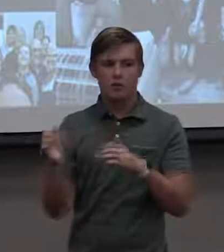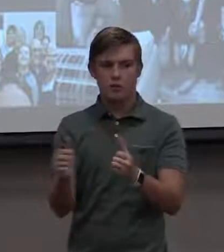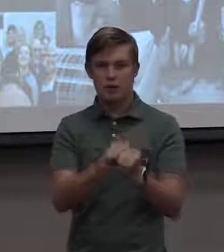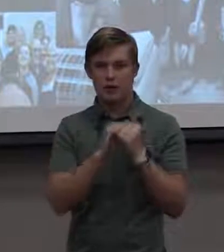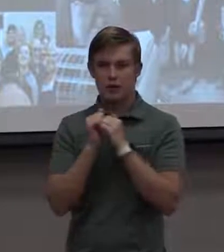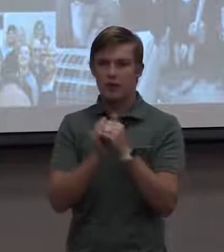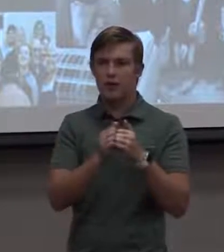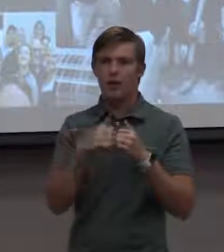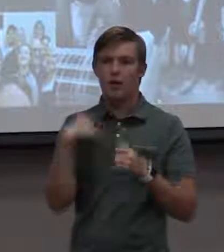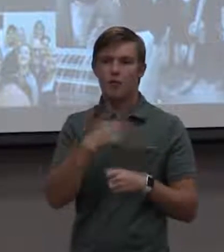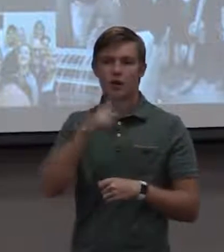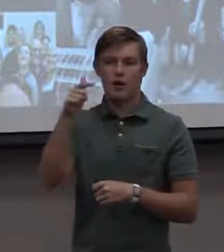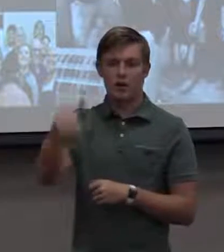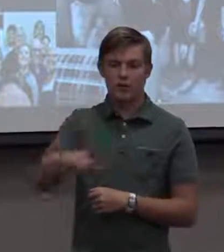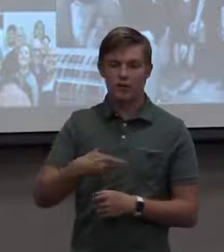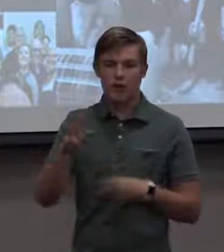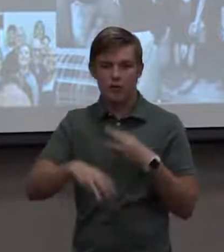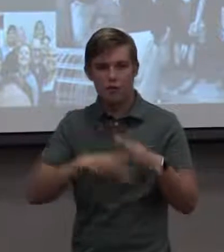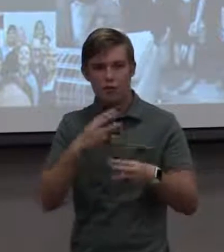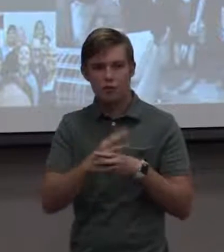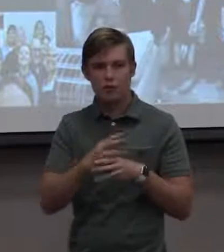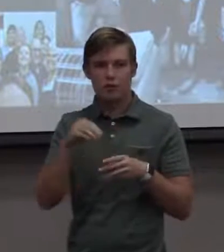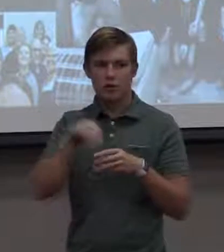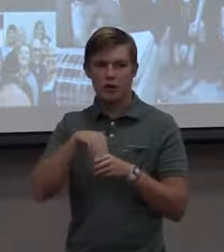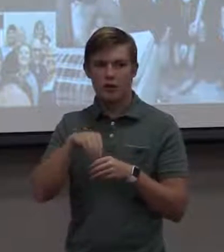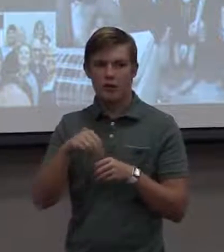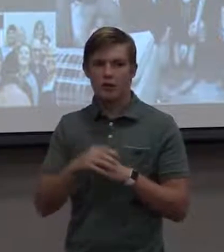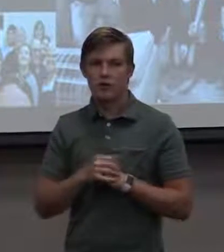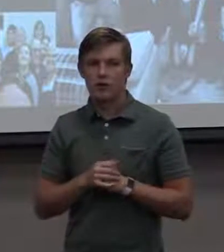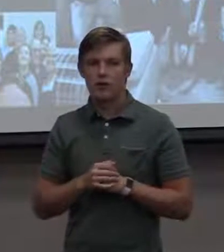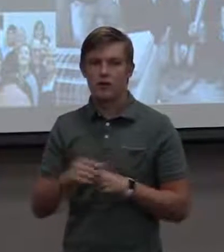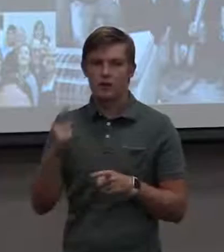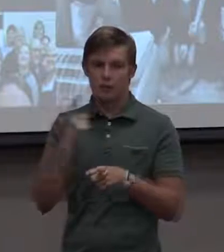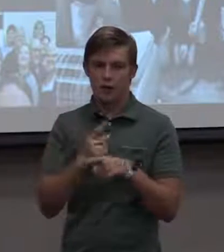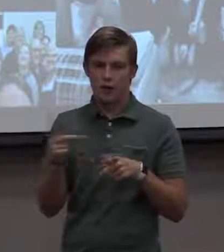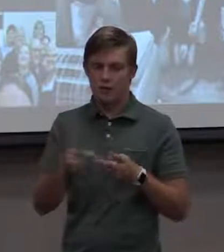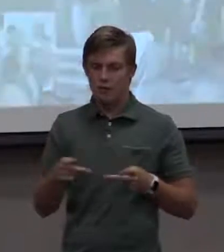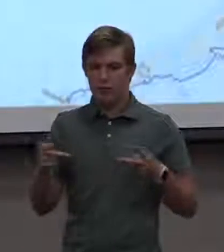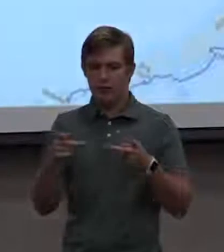what we're inviting the world into, and it's the right place to be.